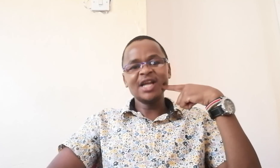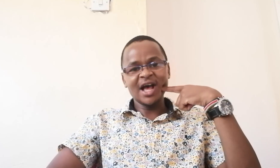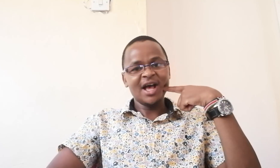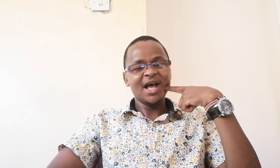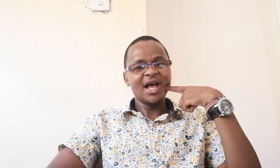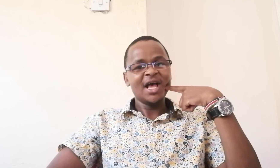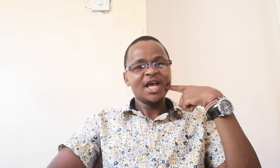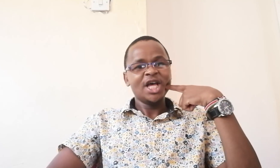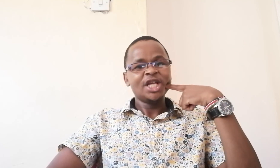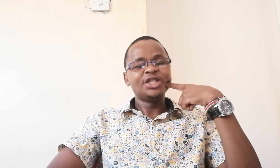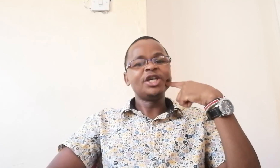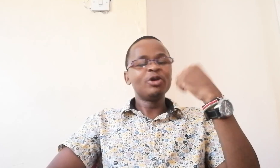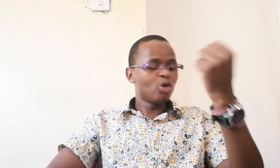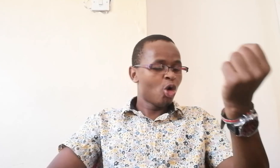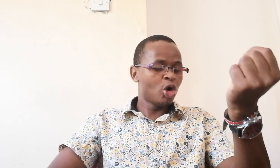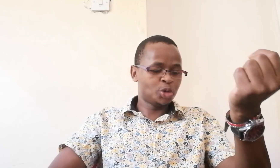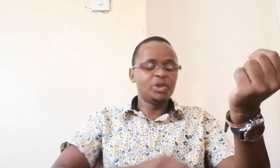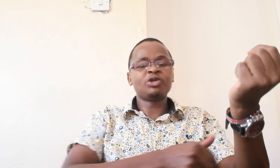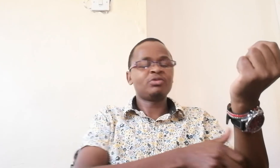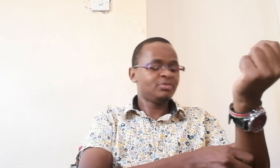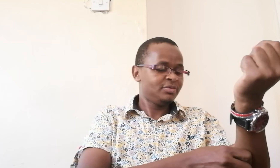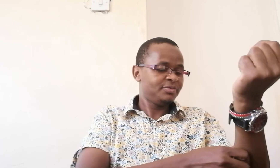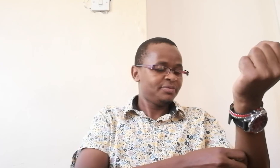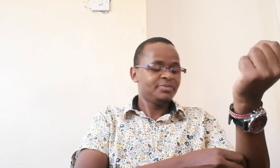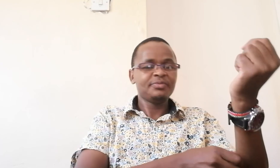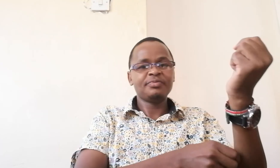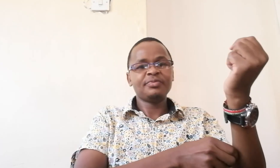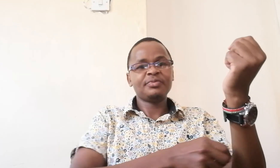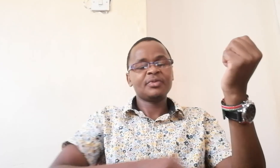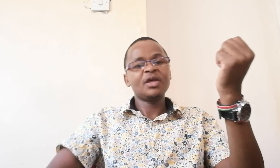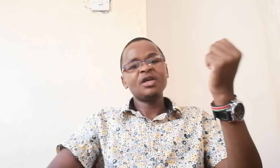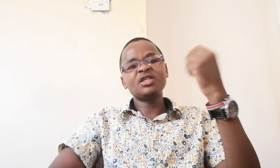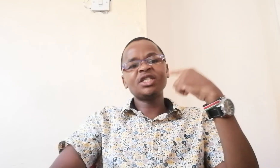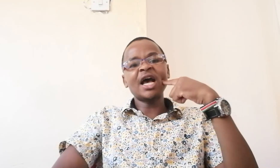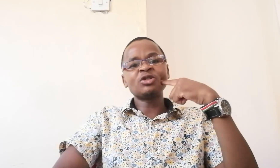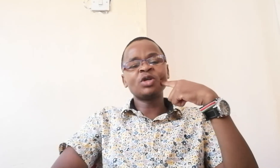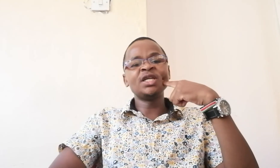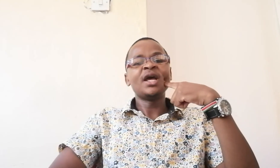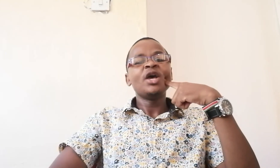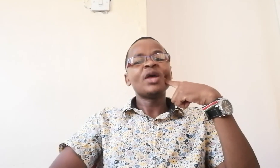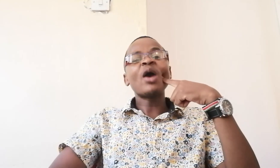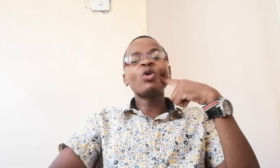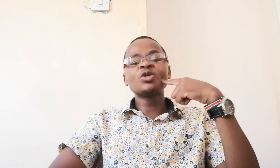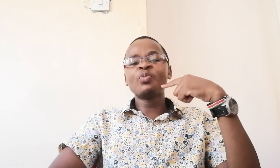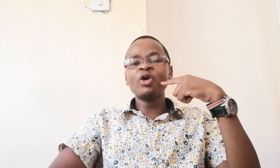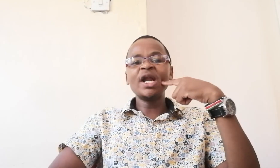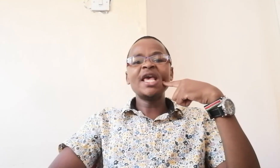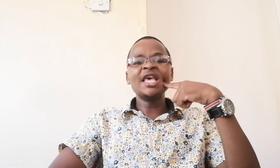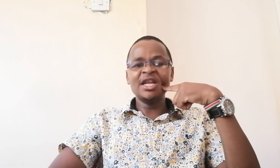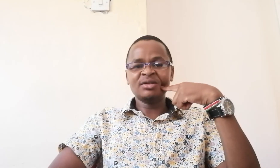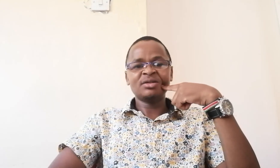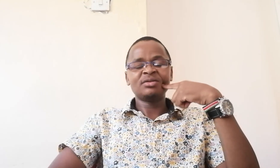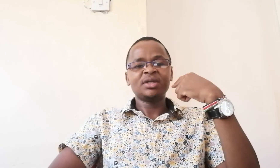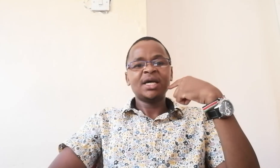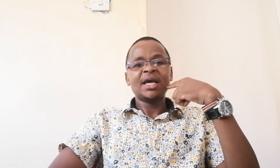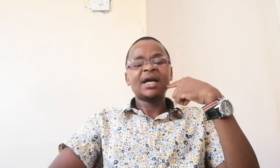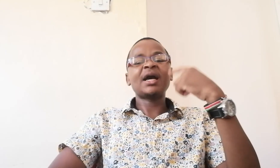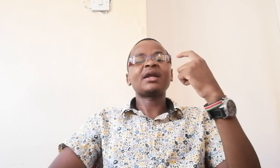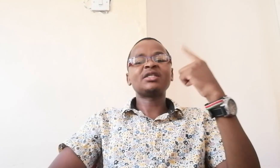Karatina General Hospital. Is it at or in? I was born in